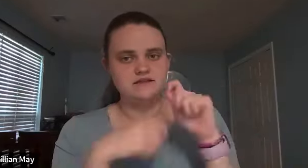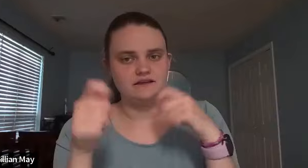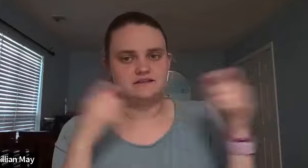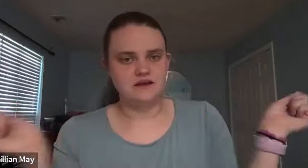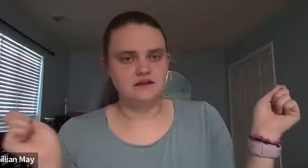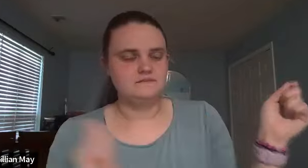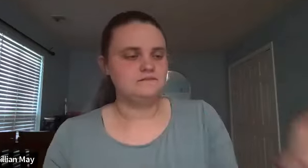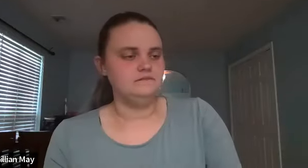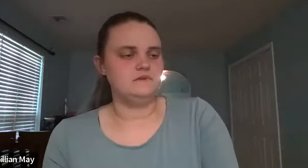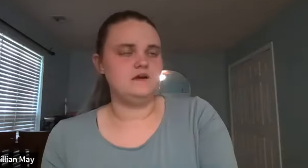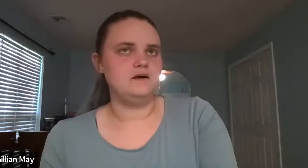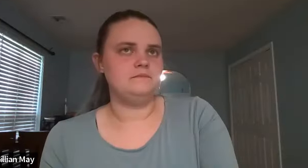like a tie. I